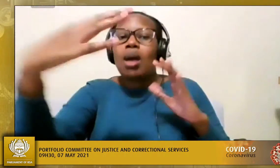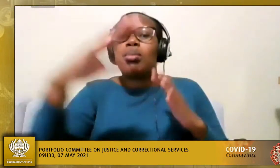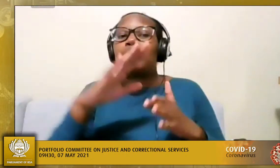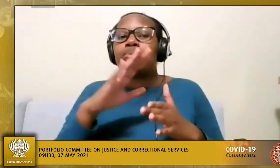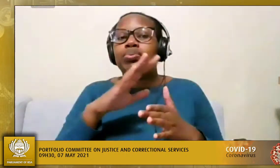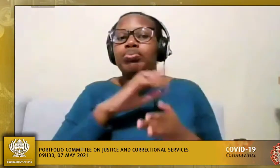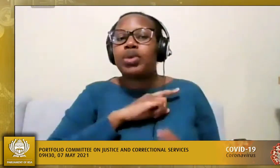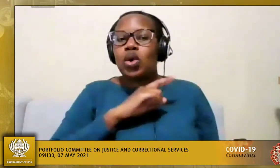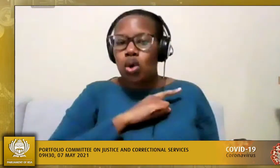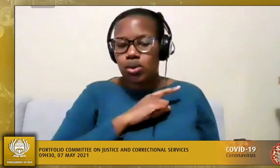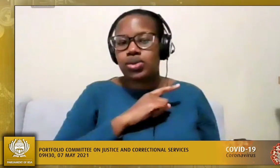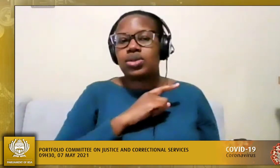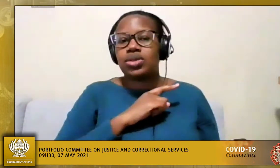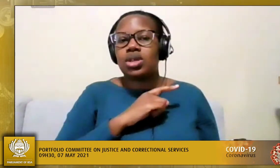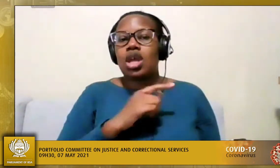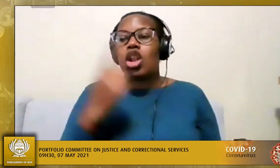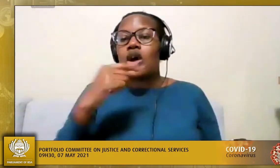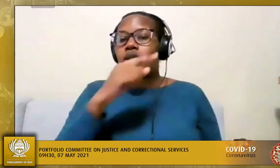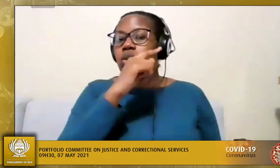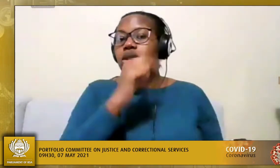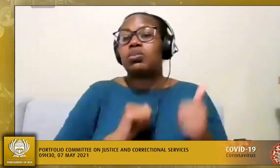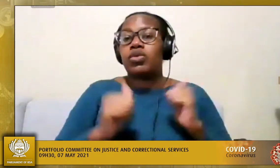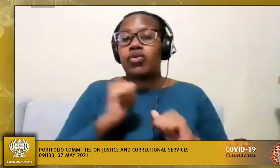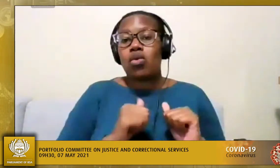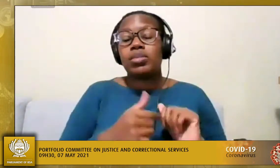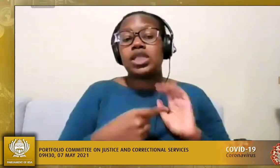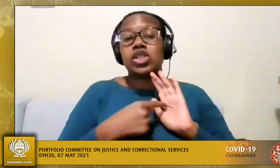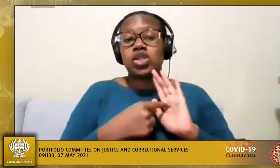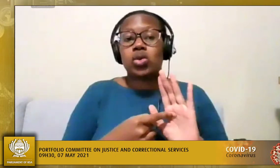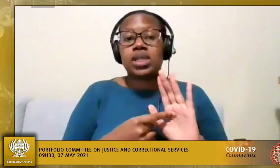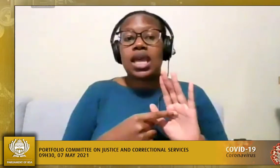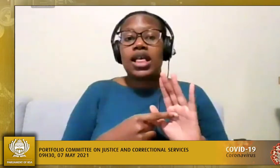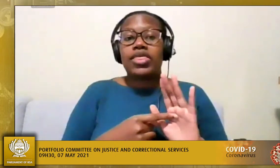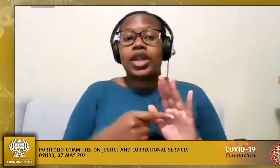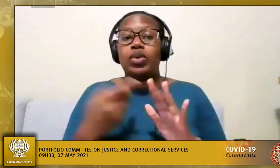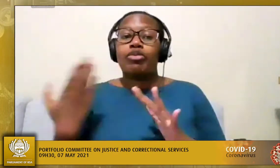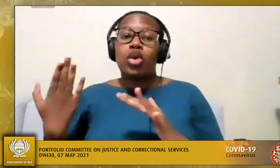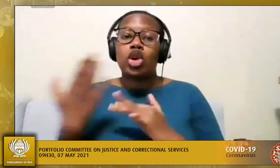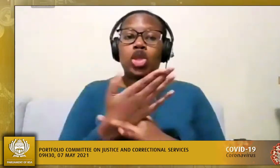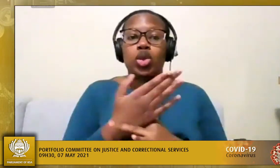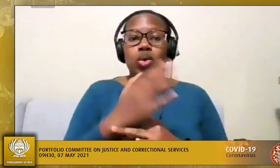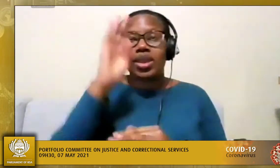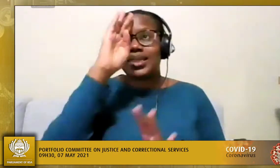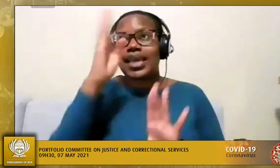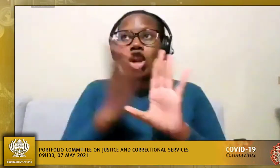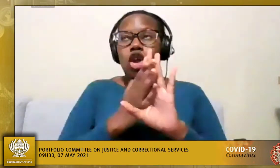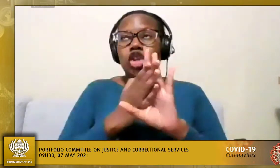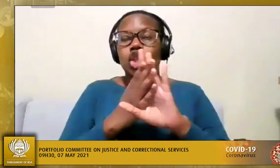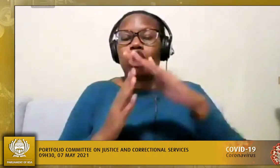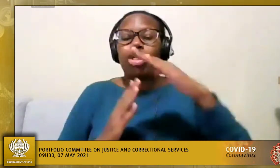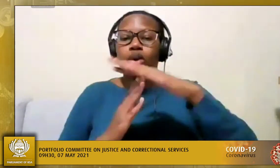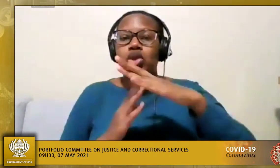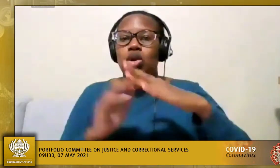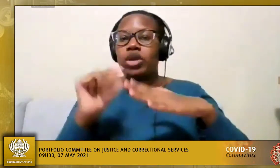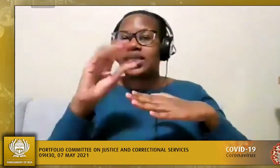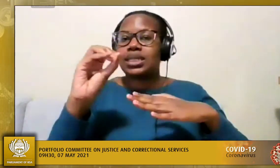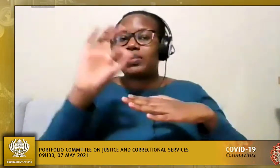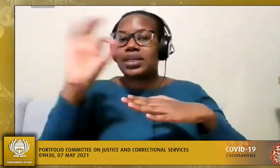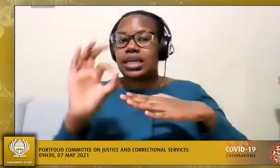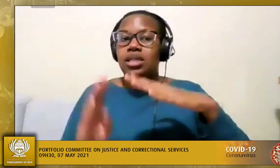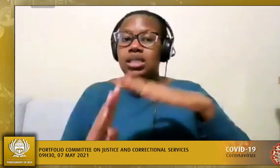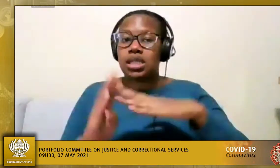the performance in the last quarter indicates that we've broken through the psychological threshold of 60 percent you'll